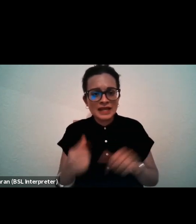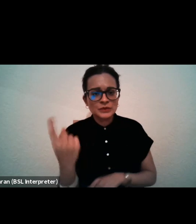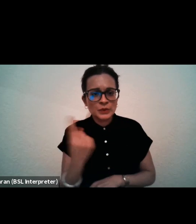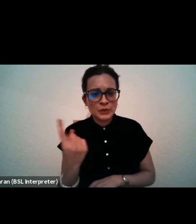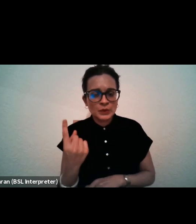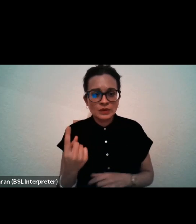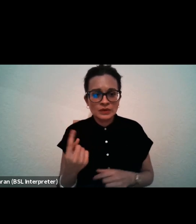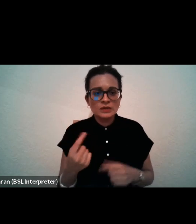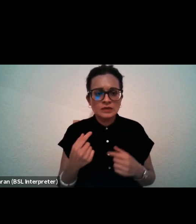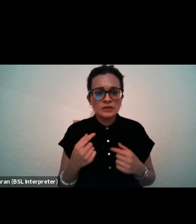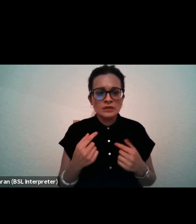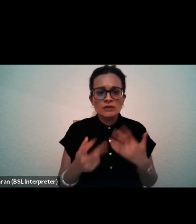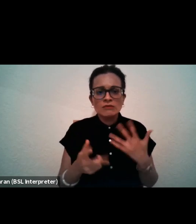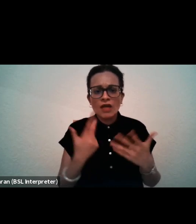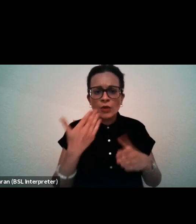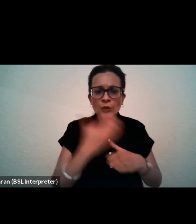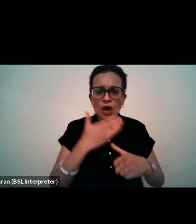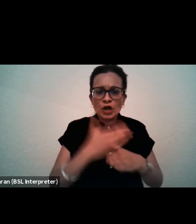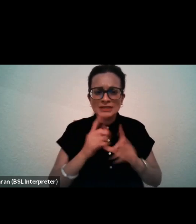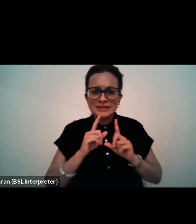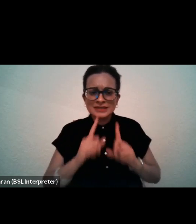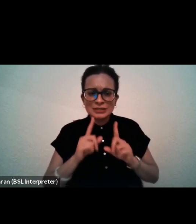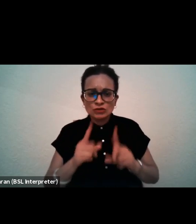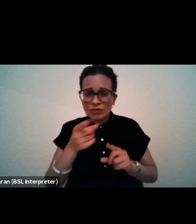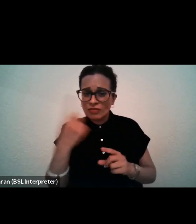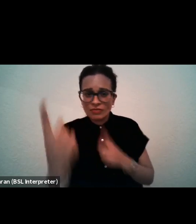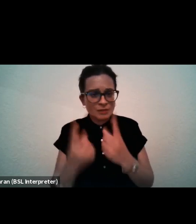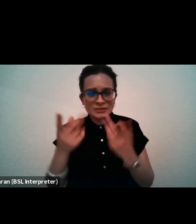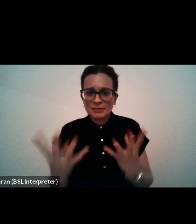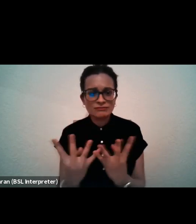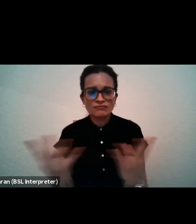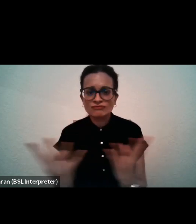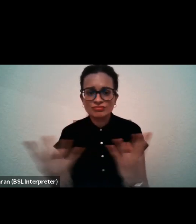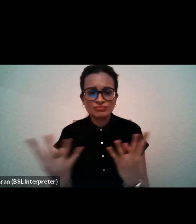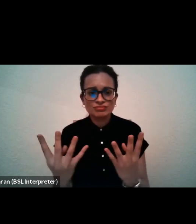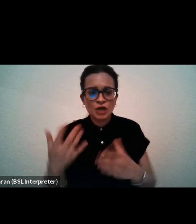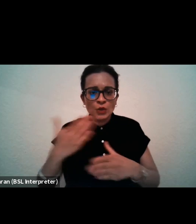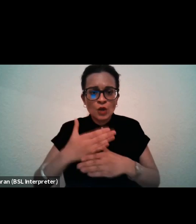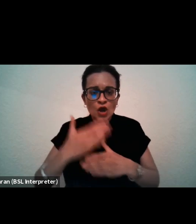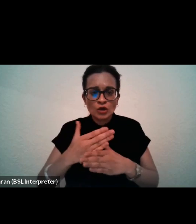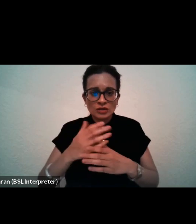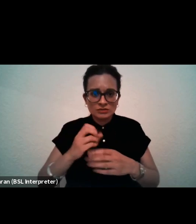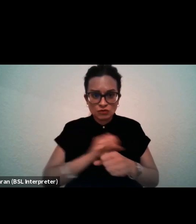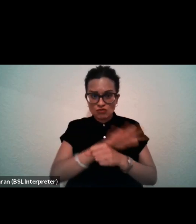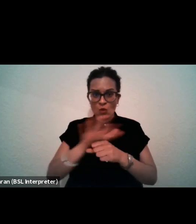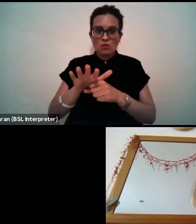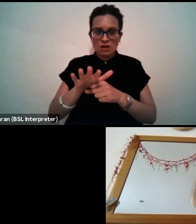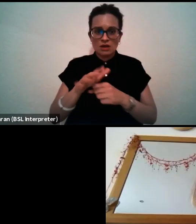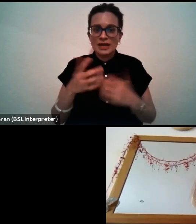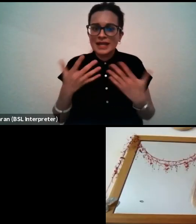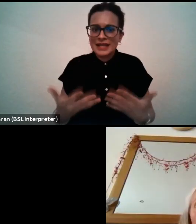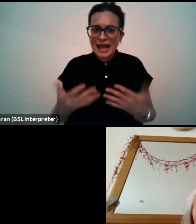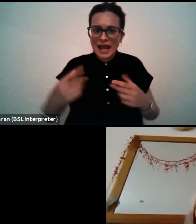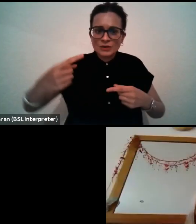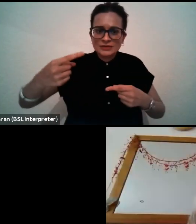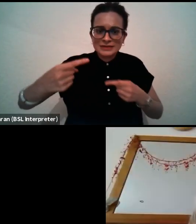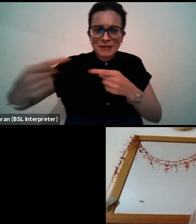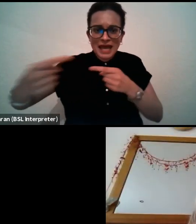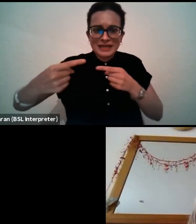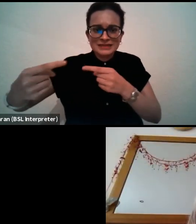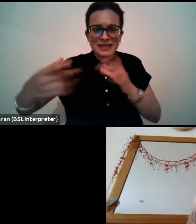other workers, teachers have been on the front line of the coronavirus pandemic. And now a debate is raging about the